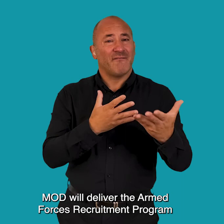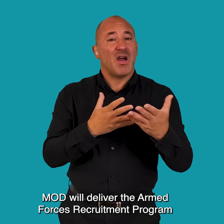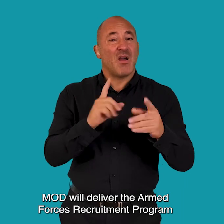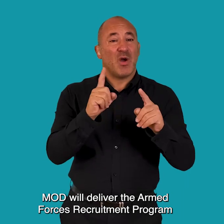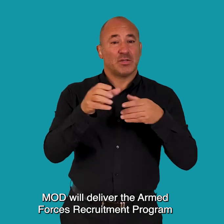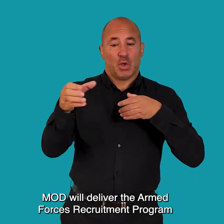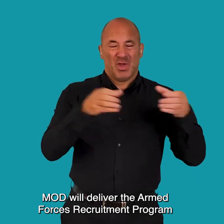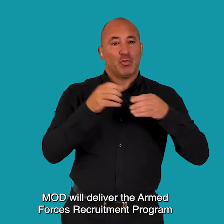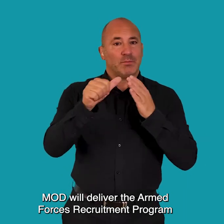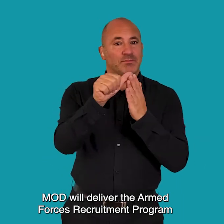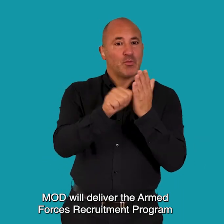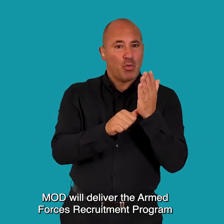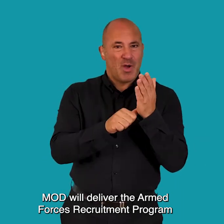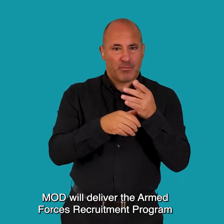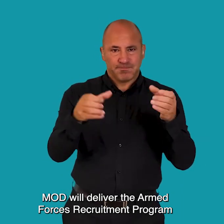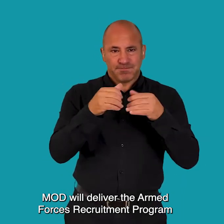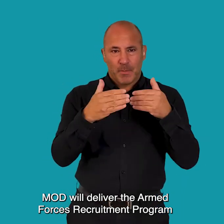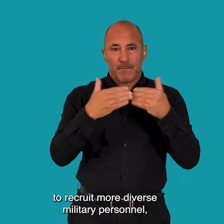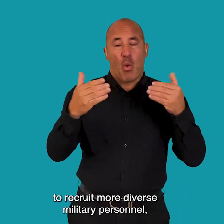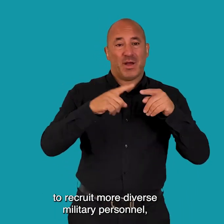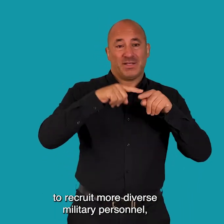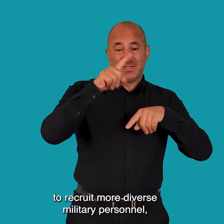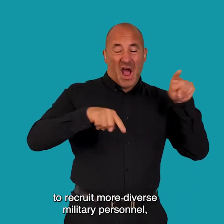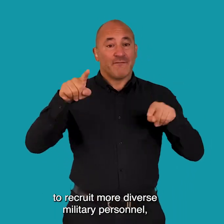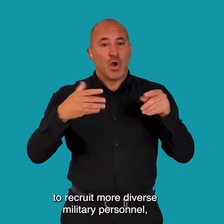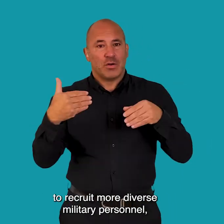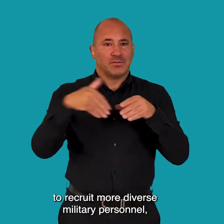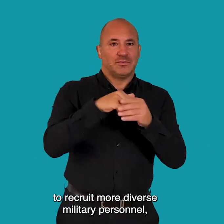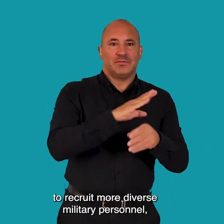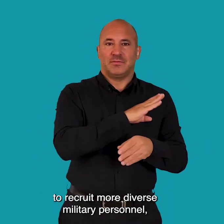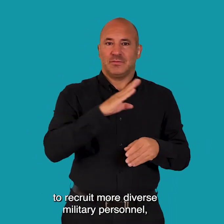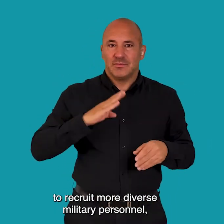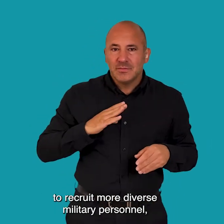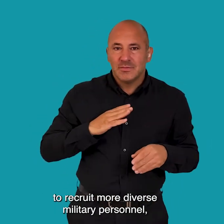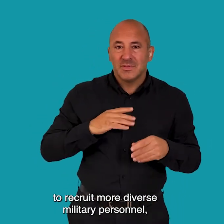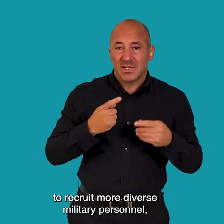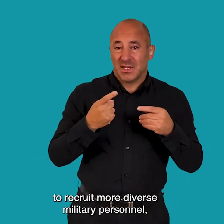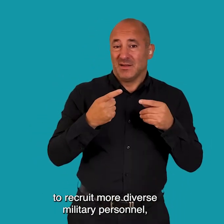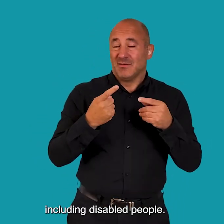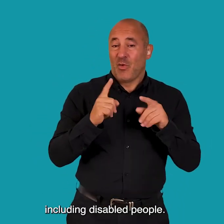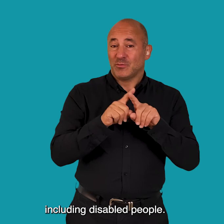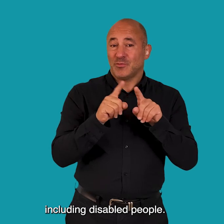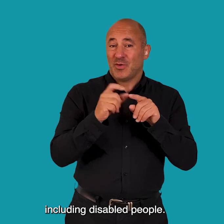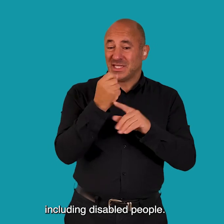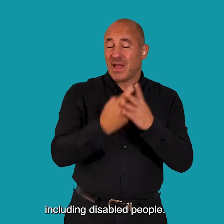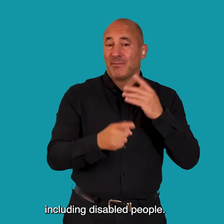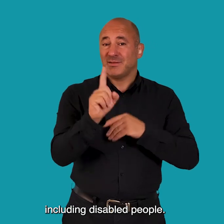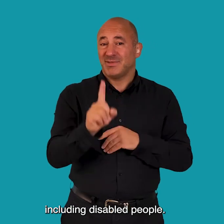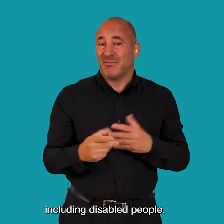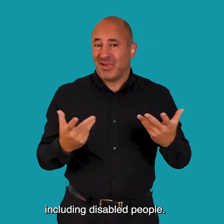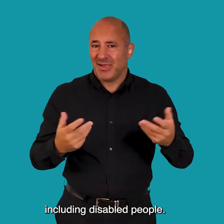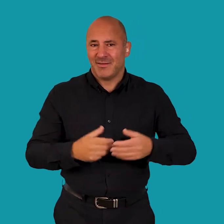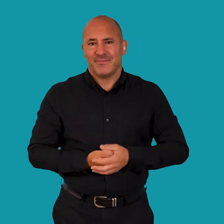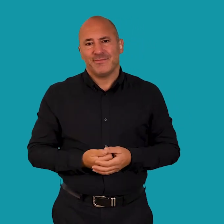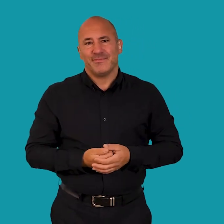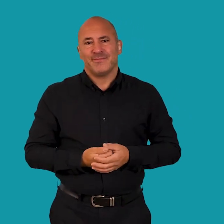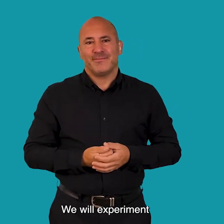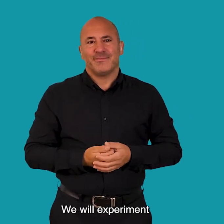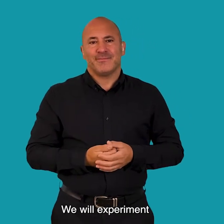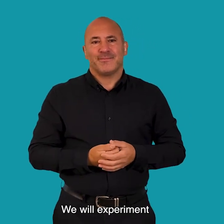Armed Forces Recruitment Programme to recruit more diverse military personnel, including disabled people. We will